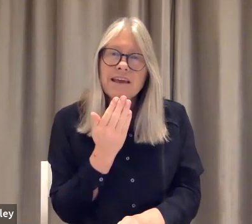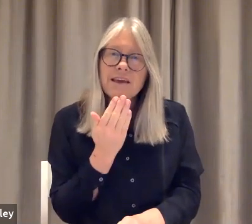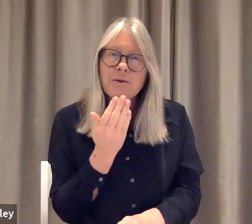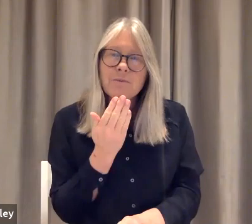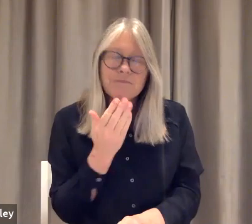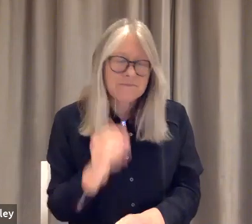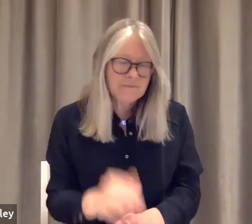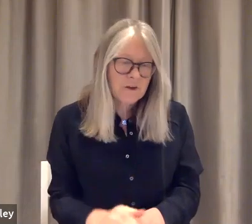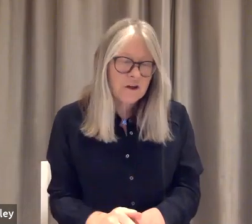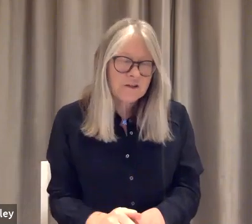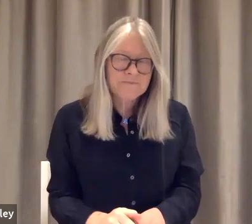you, good.